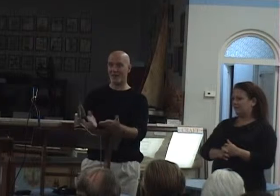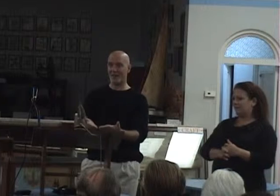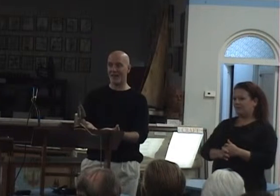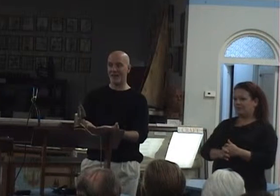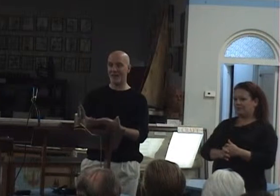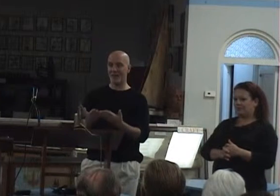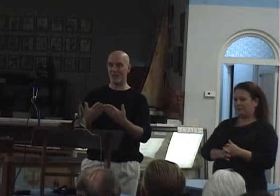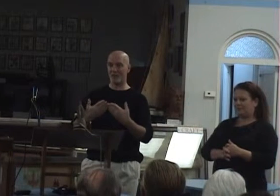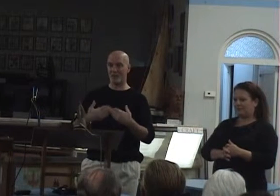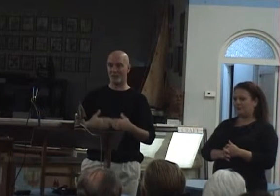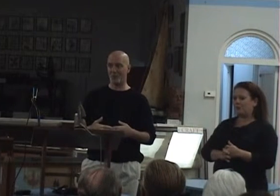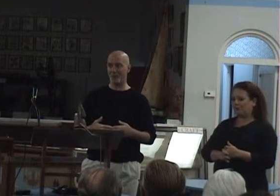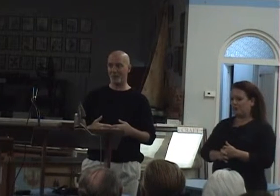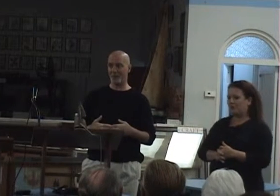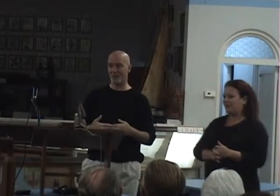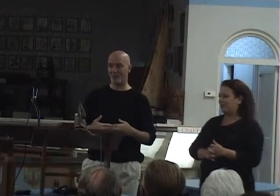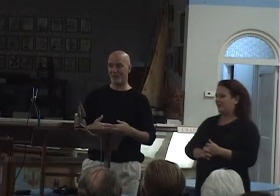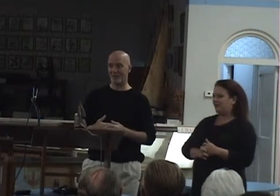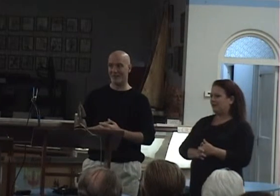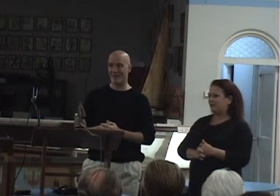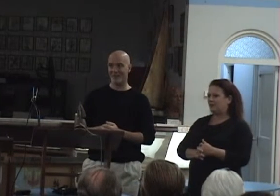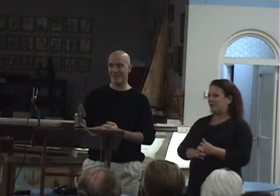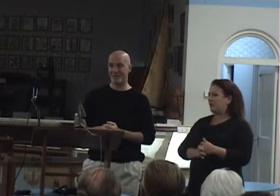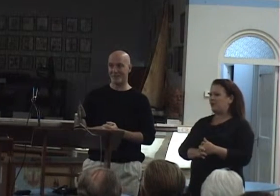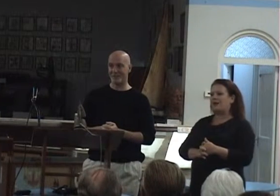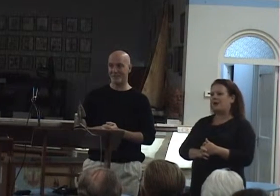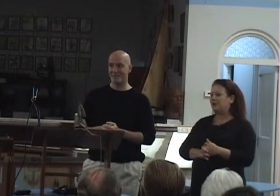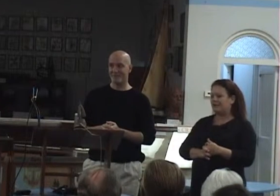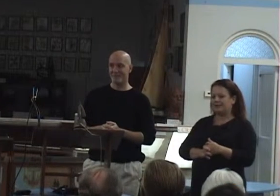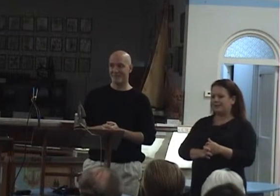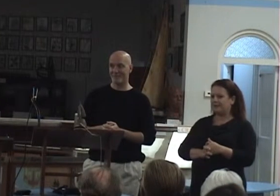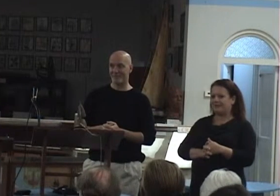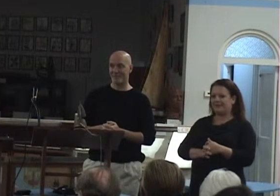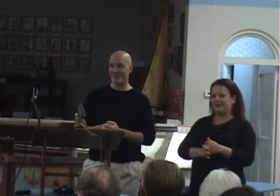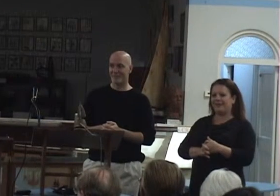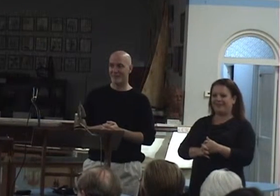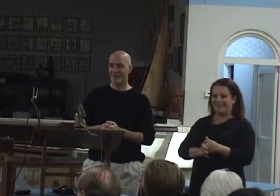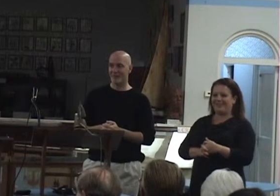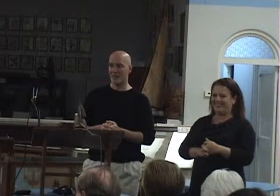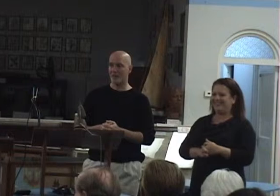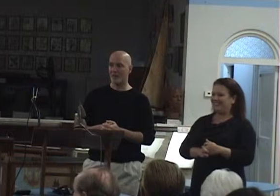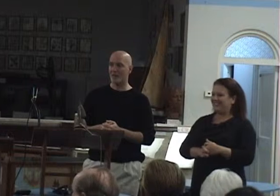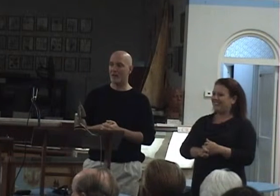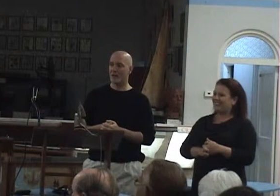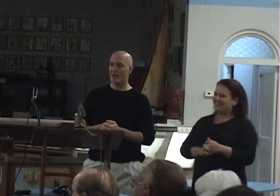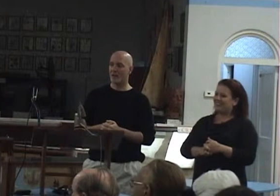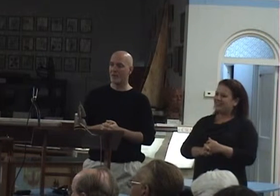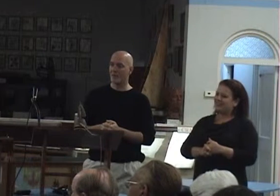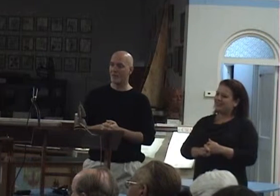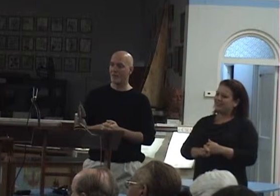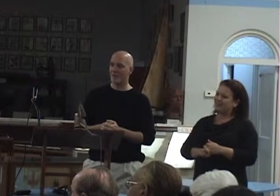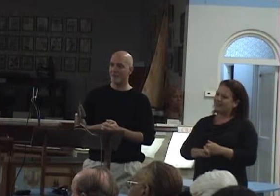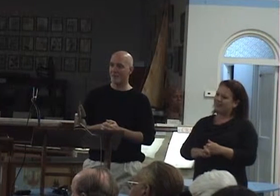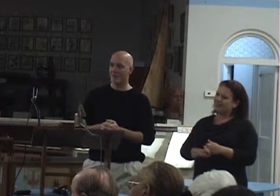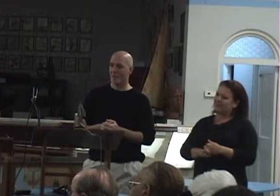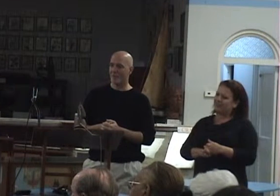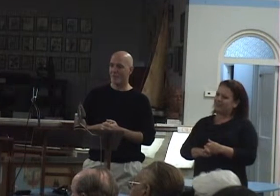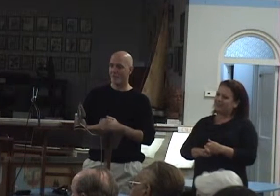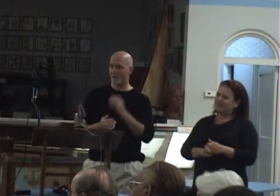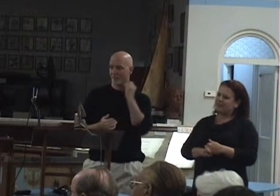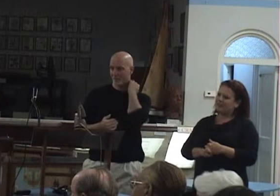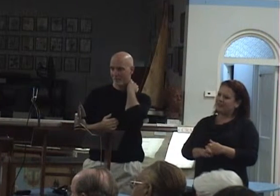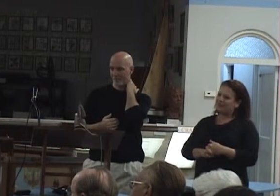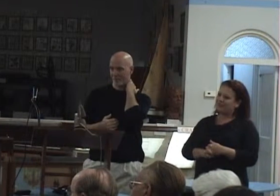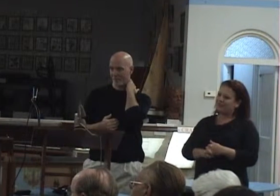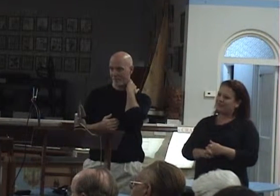landward and none of the windows were windward. So you say, why are so many plantations